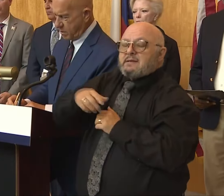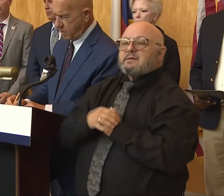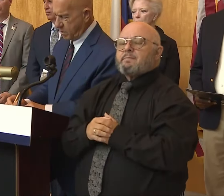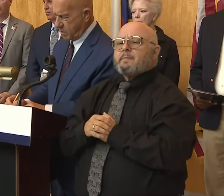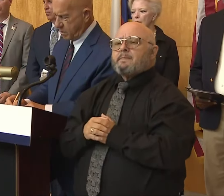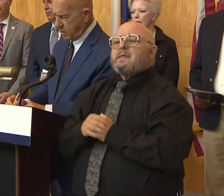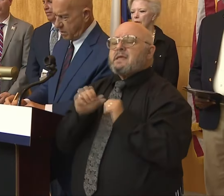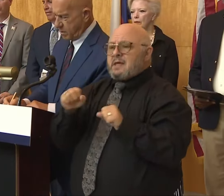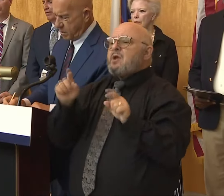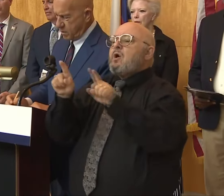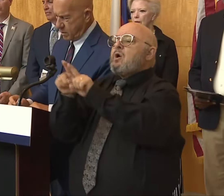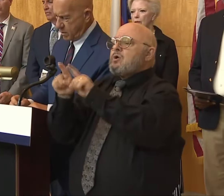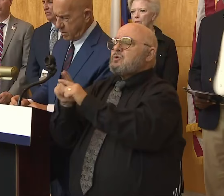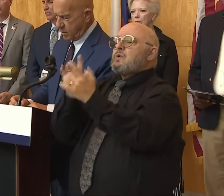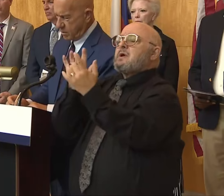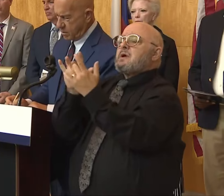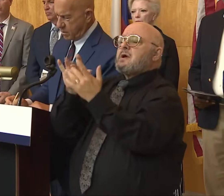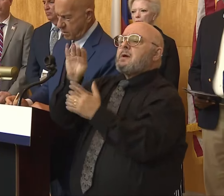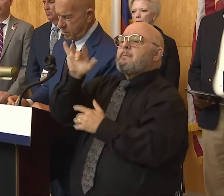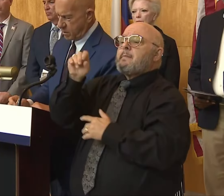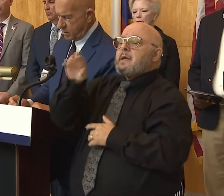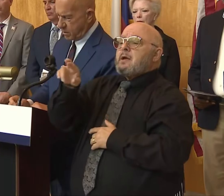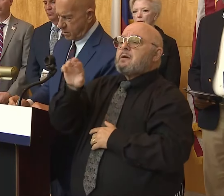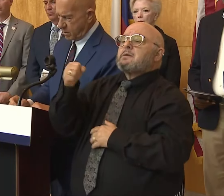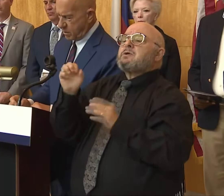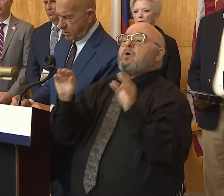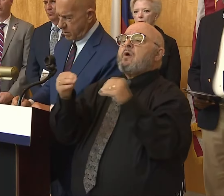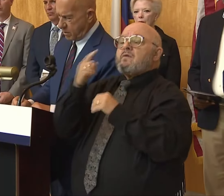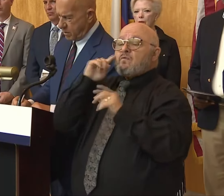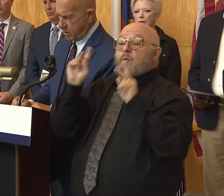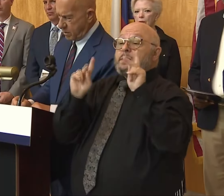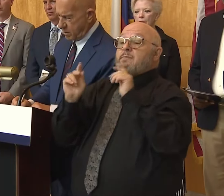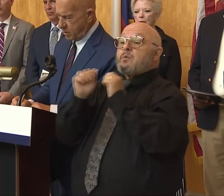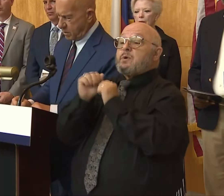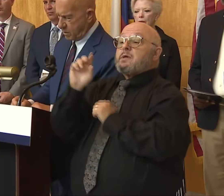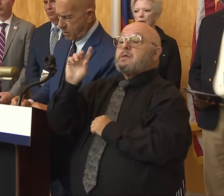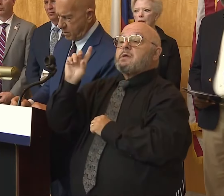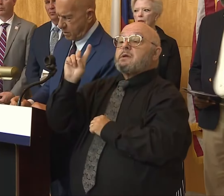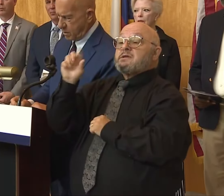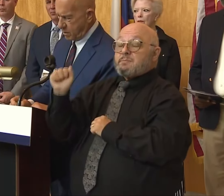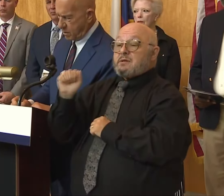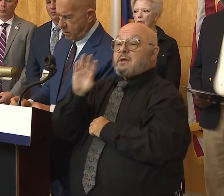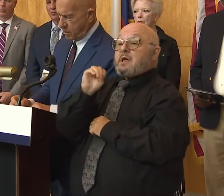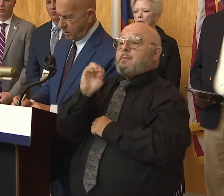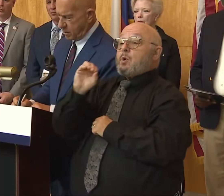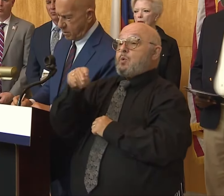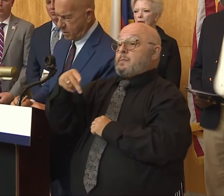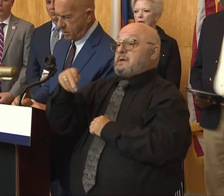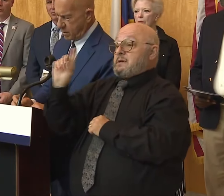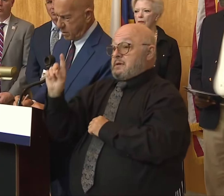You can also contact the mayor's office for people with disabilities before and after